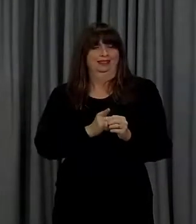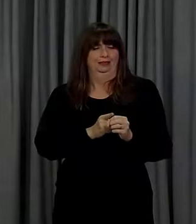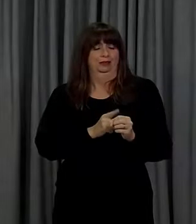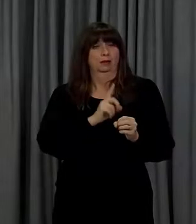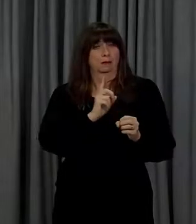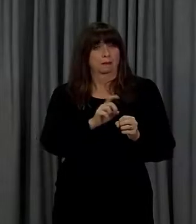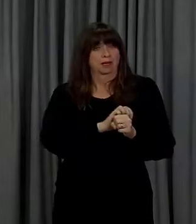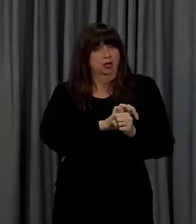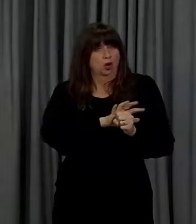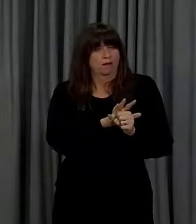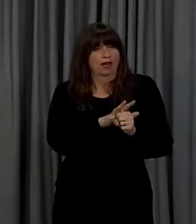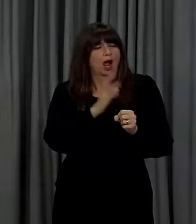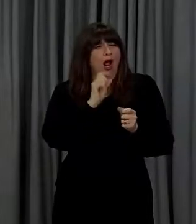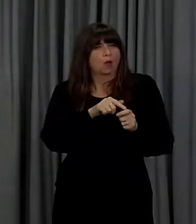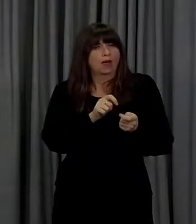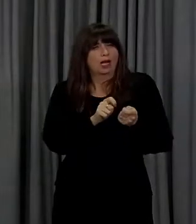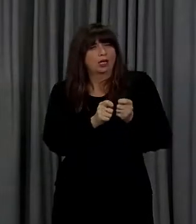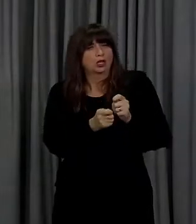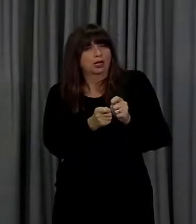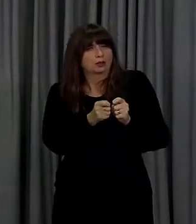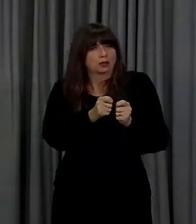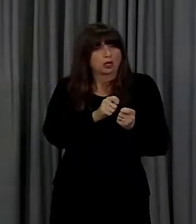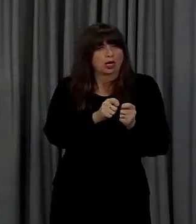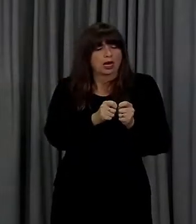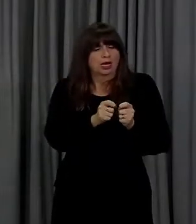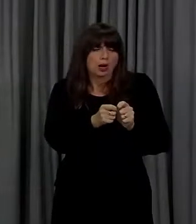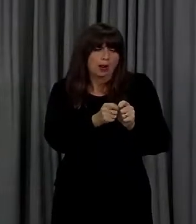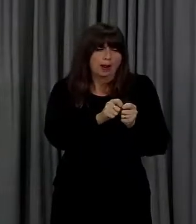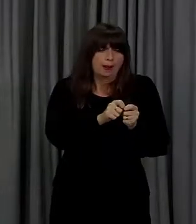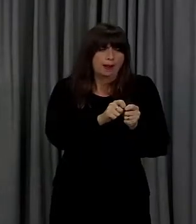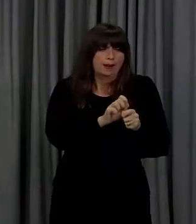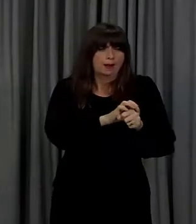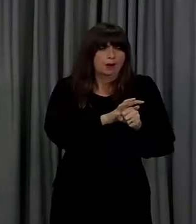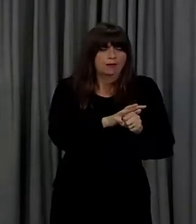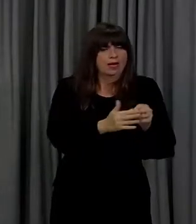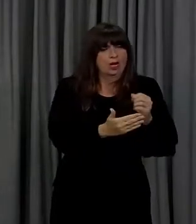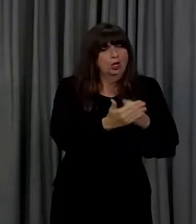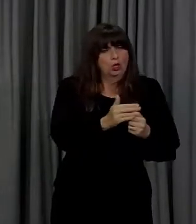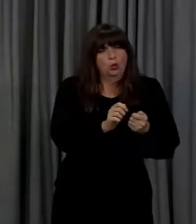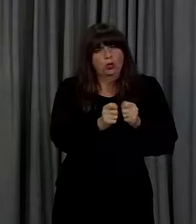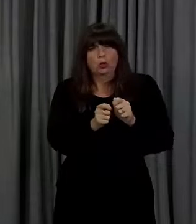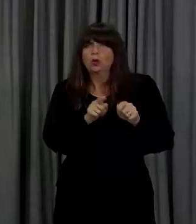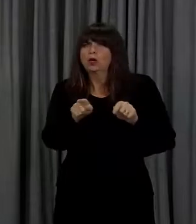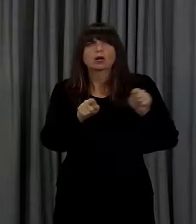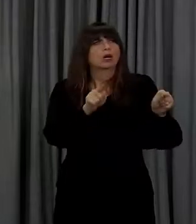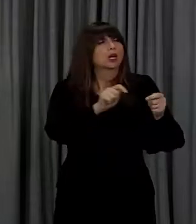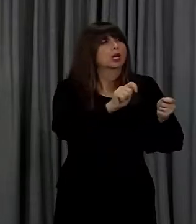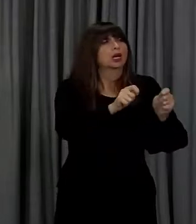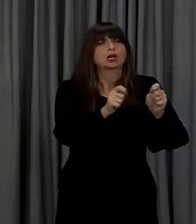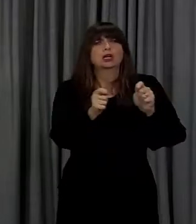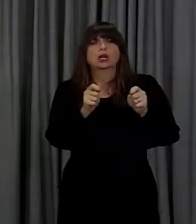is continuing to mutate and we're seeing new variants emerging all of the time.